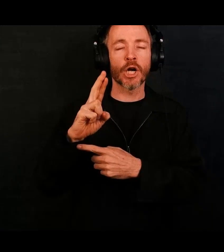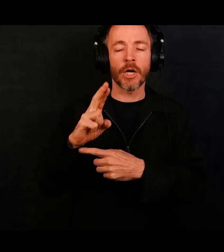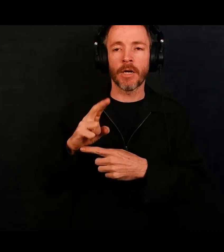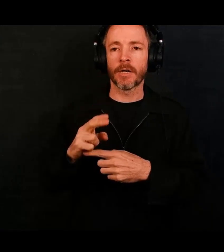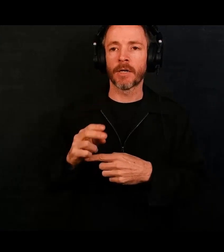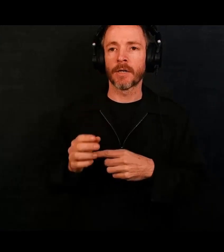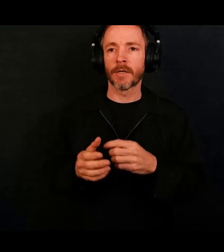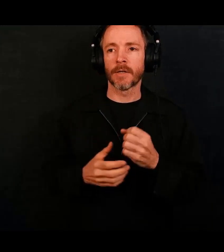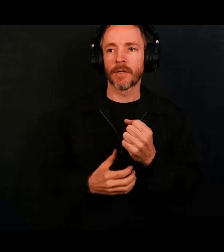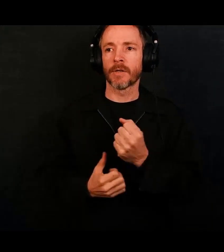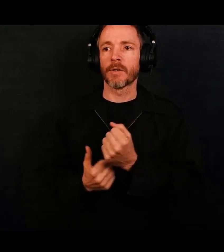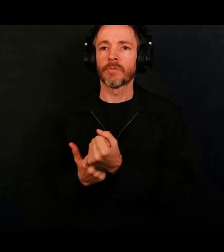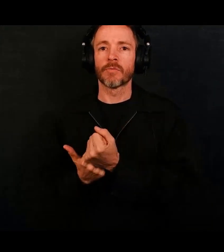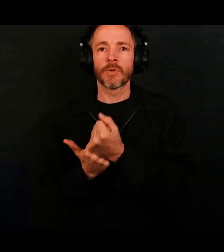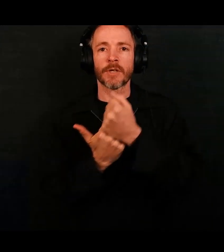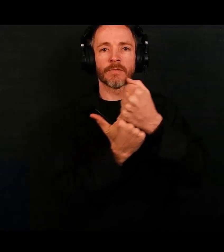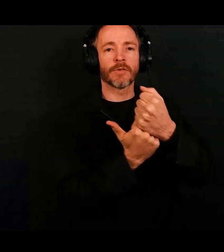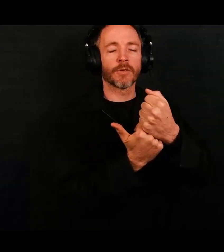fiber